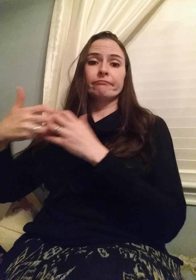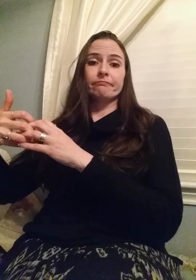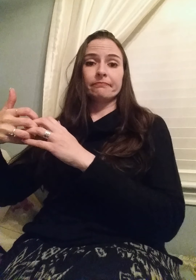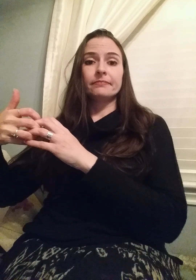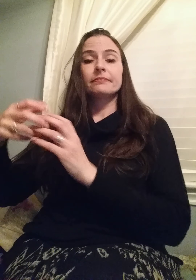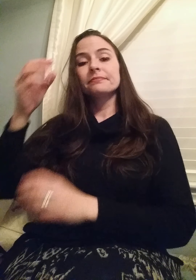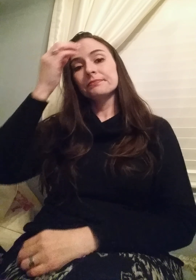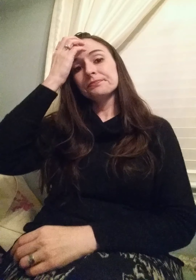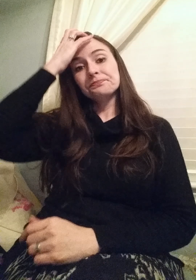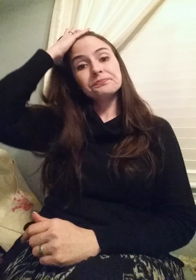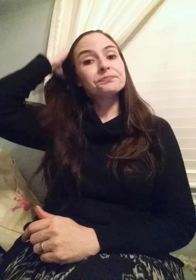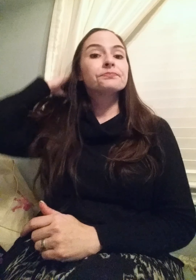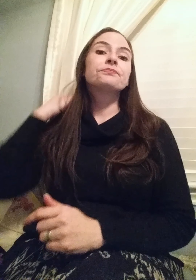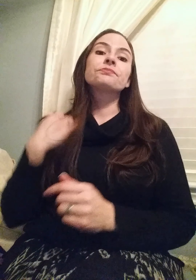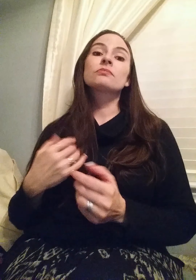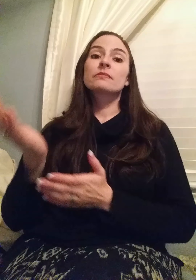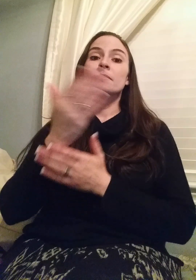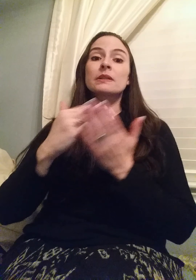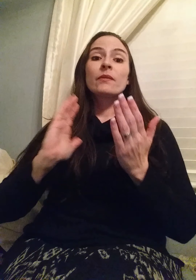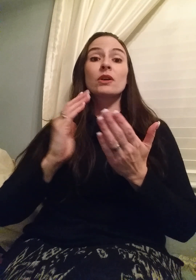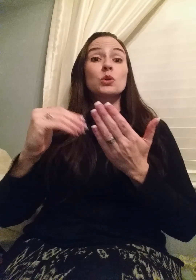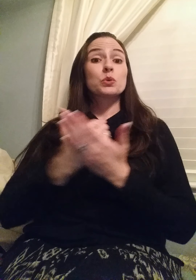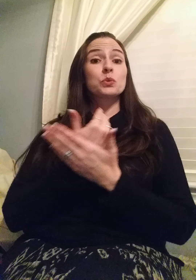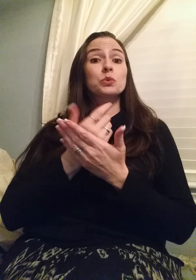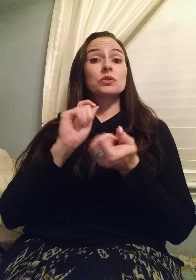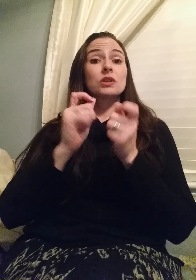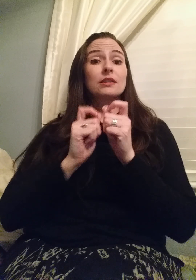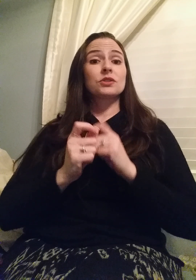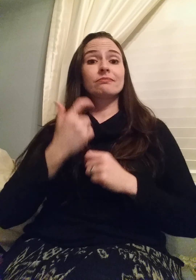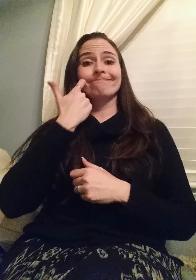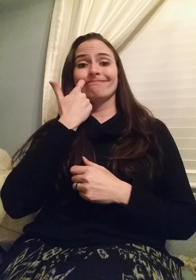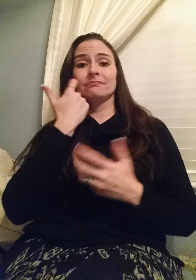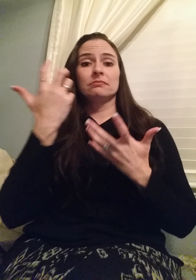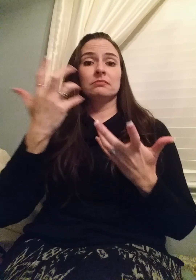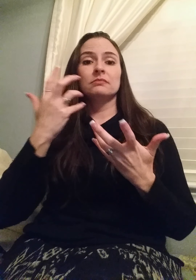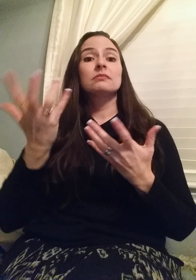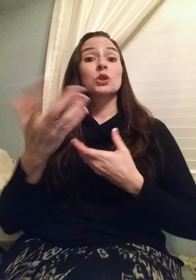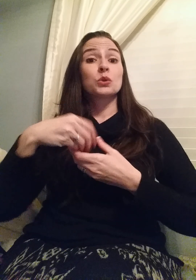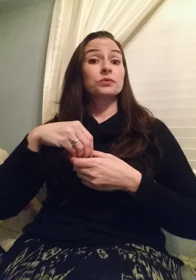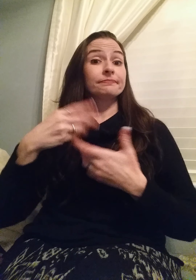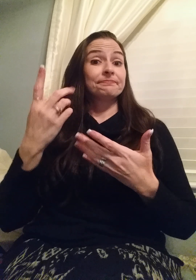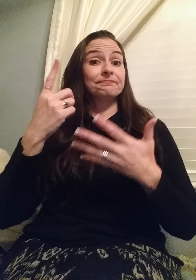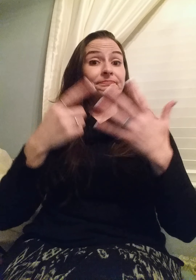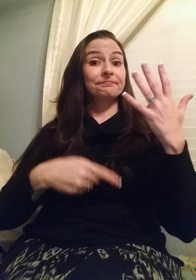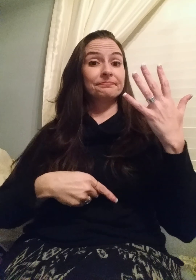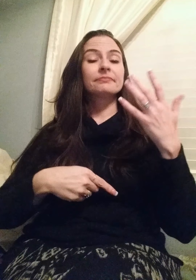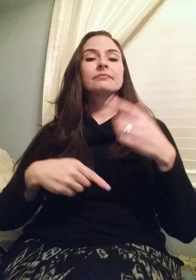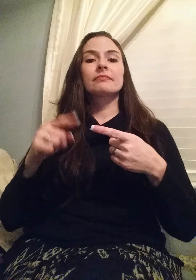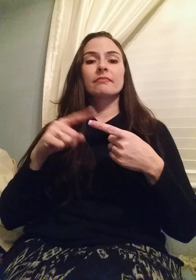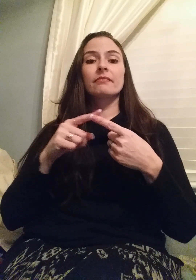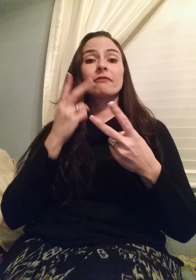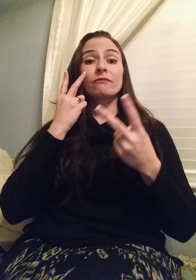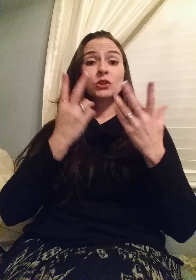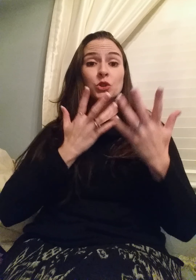Some of the new changes with our degree plan include Visual Gestures has